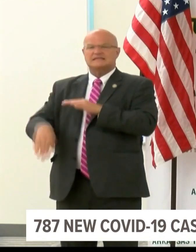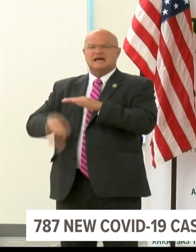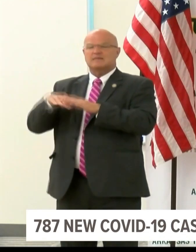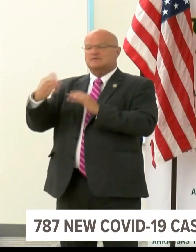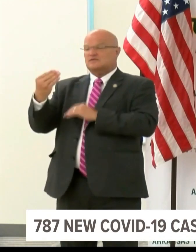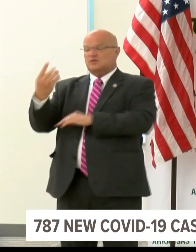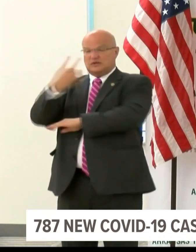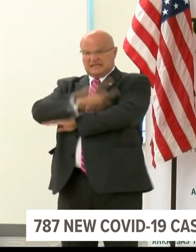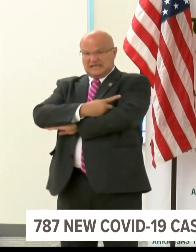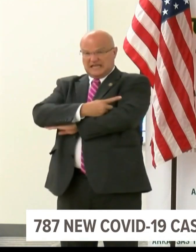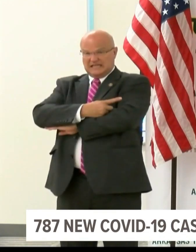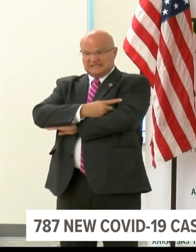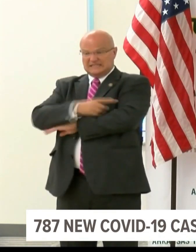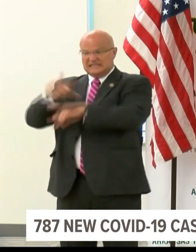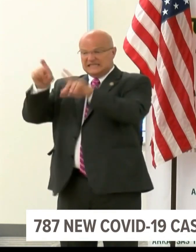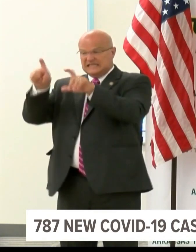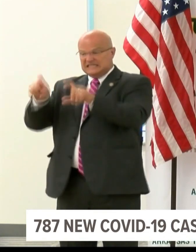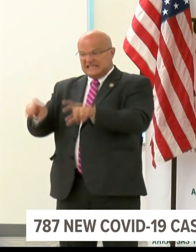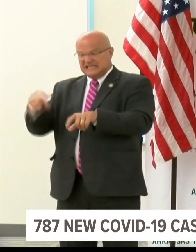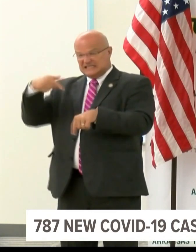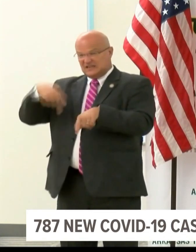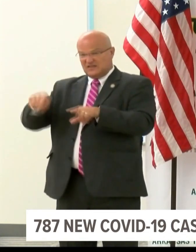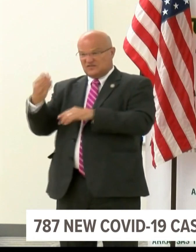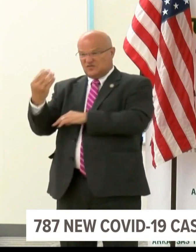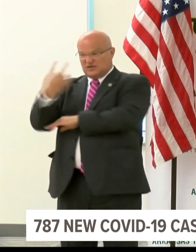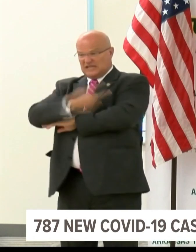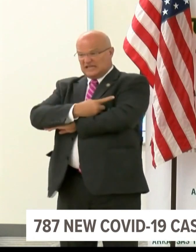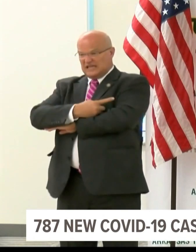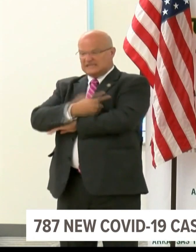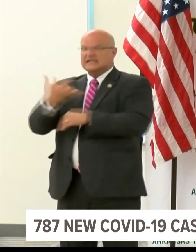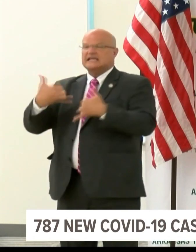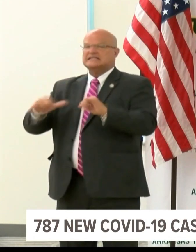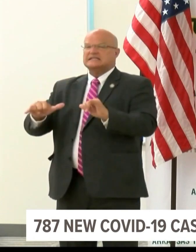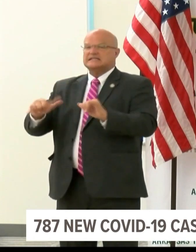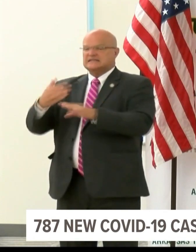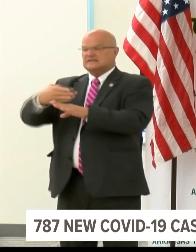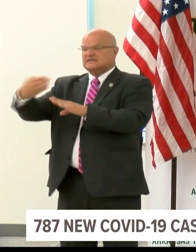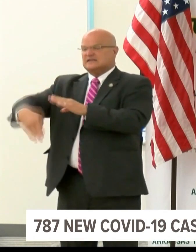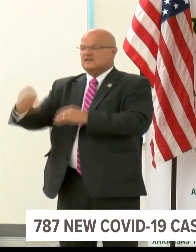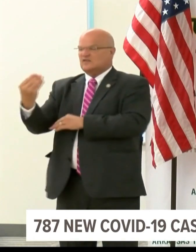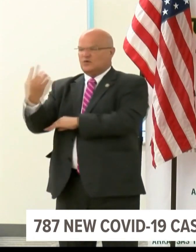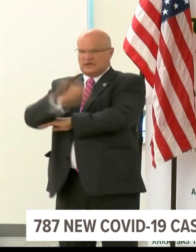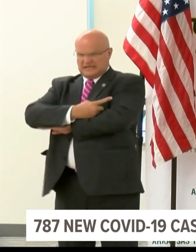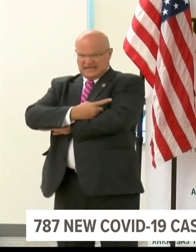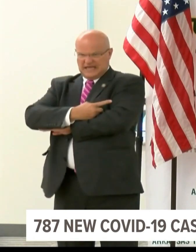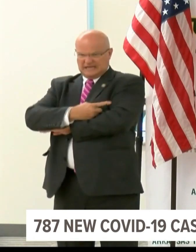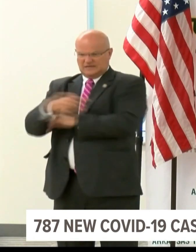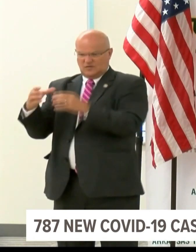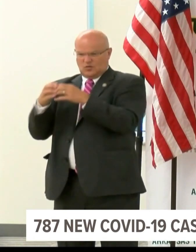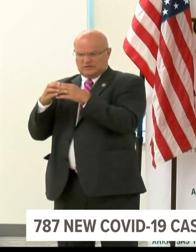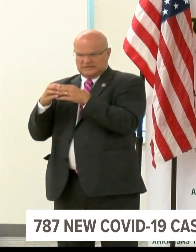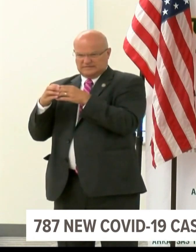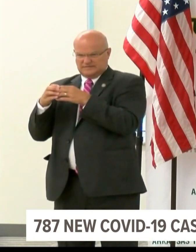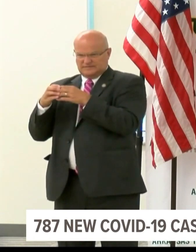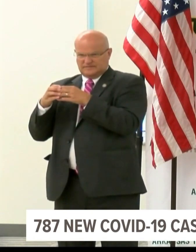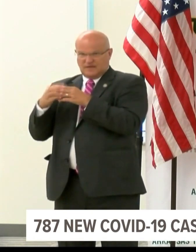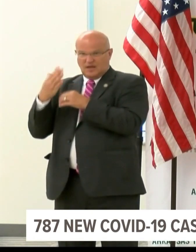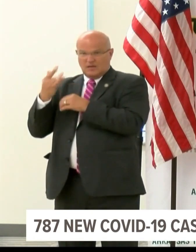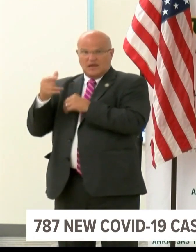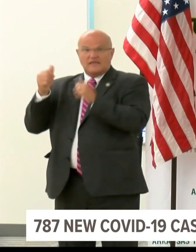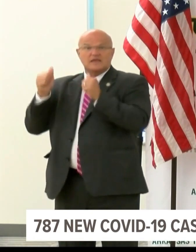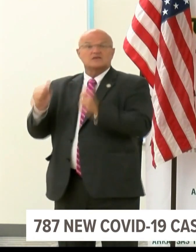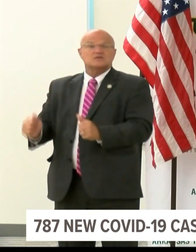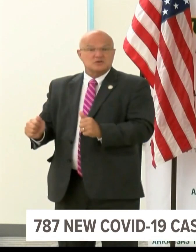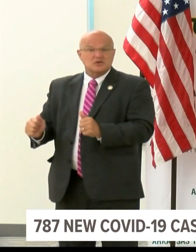14 days. If they get tested during those 14 days, they still need to complete the 14 days of quarantine, because they